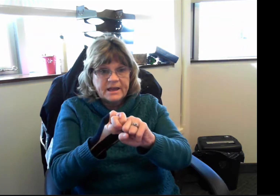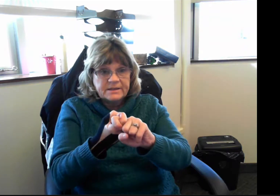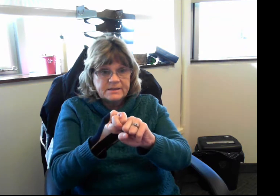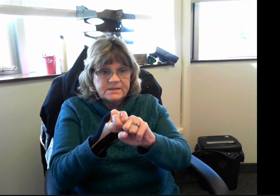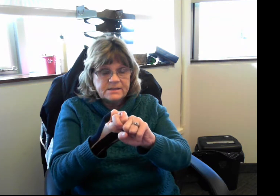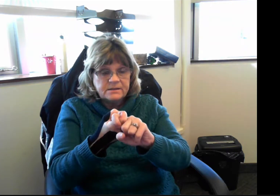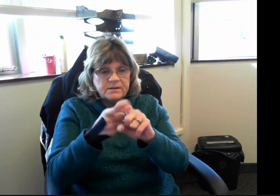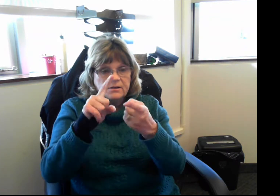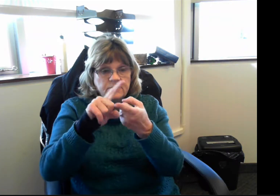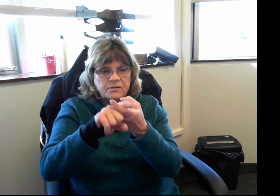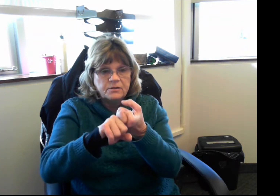friend,